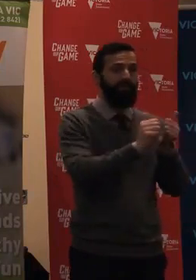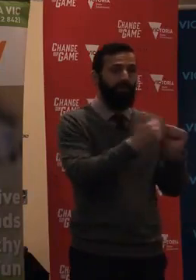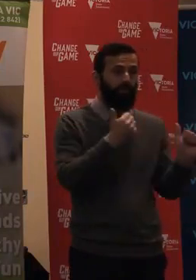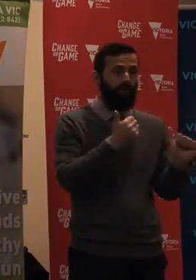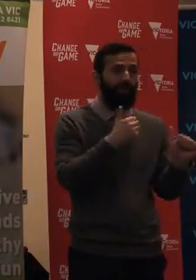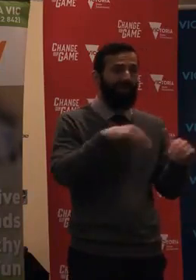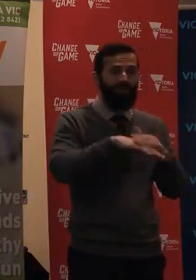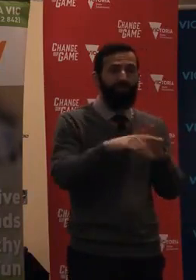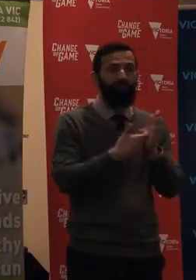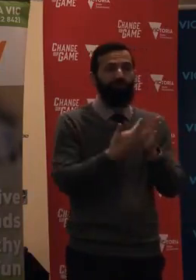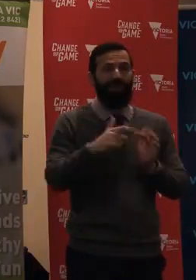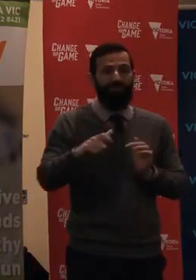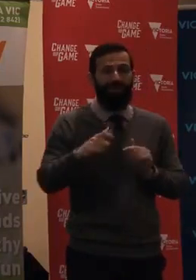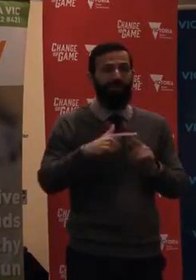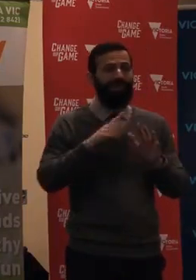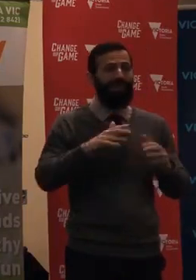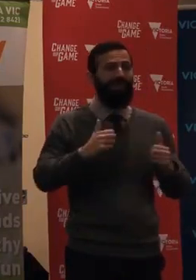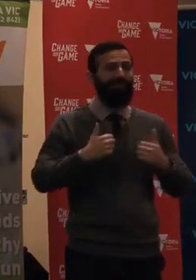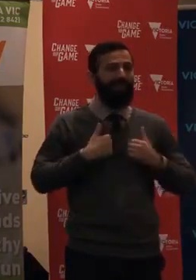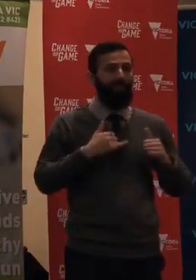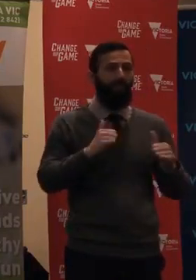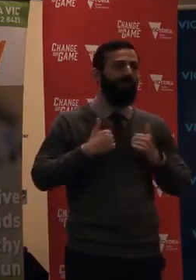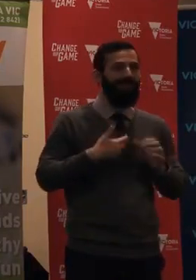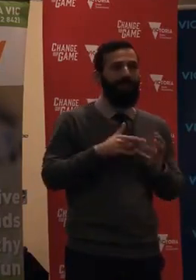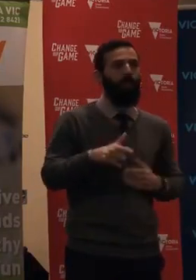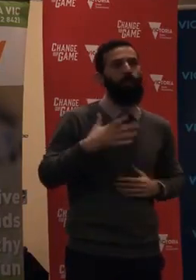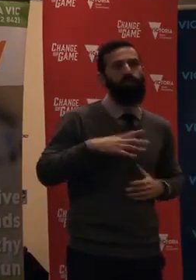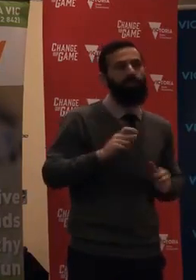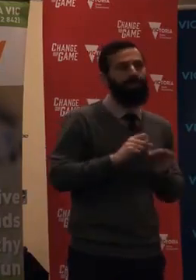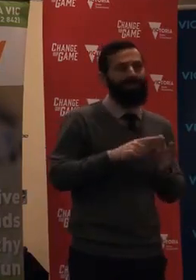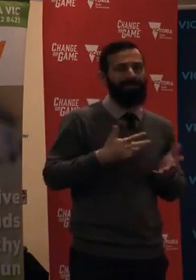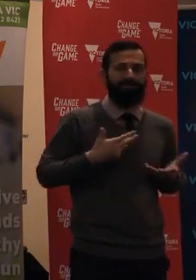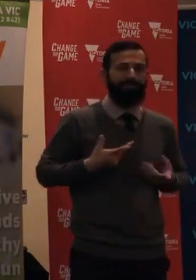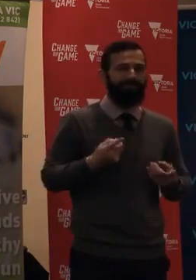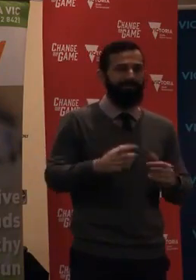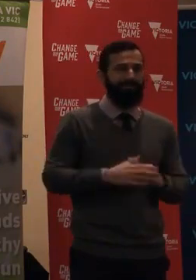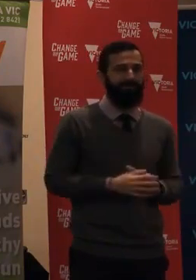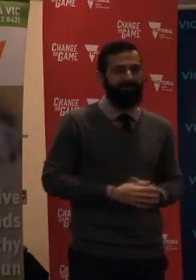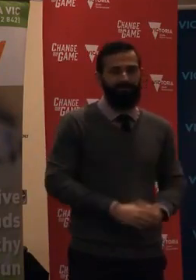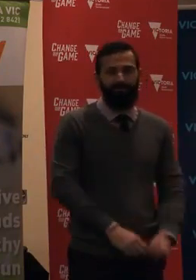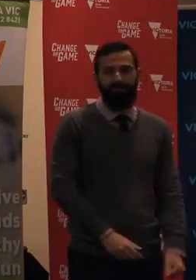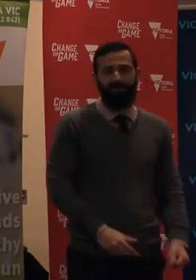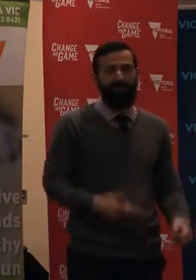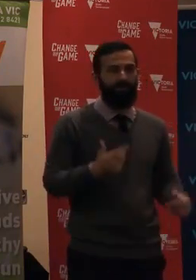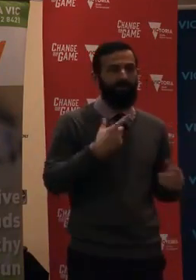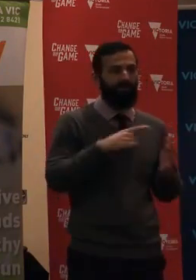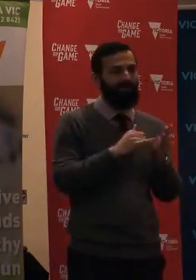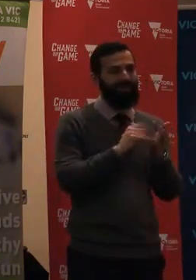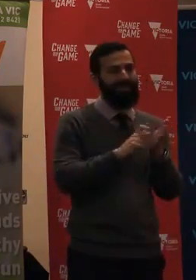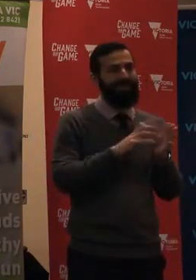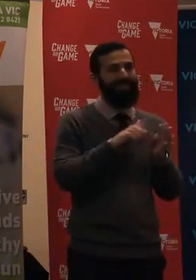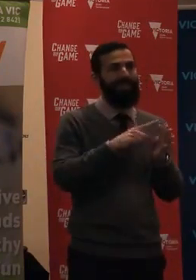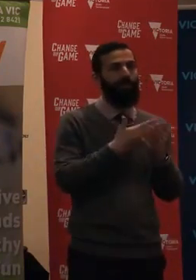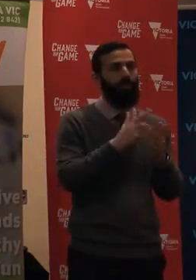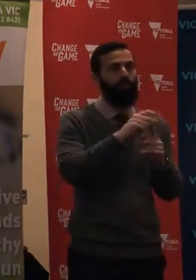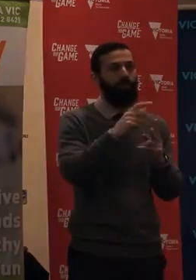into recreation, and to stay fit, or as fit as they want to be, given it's a scheme based on choice and control.